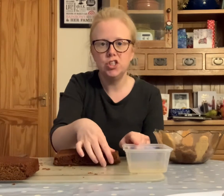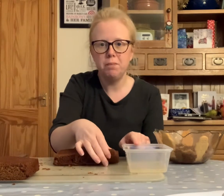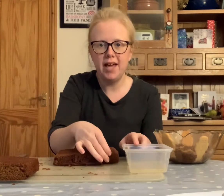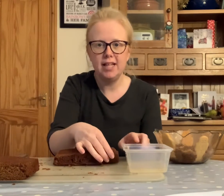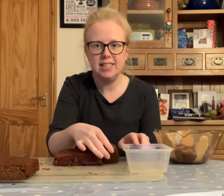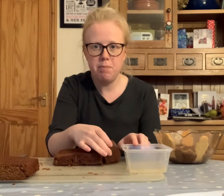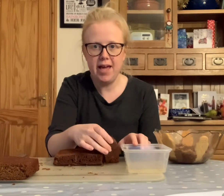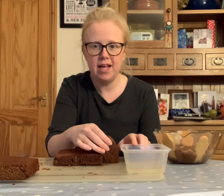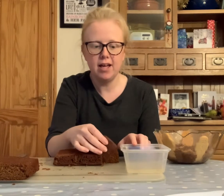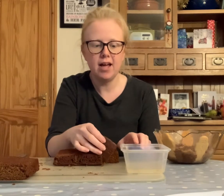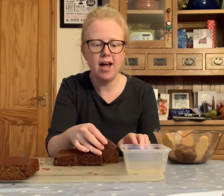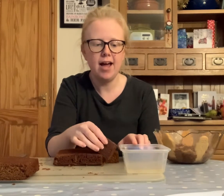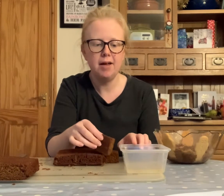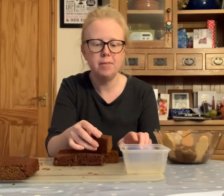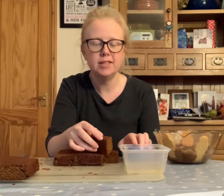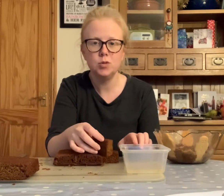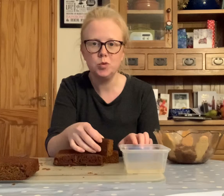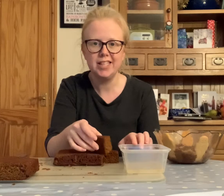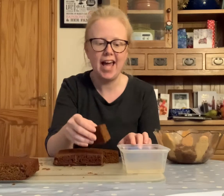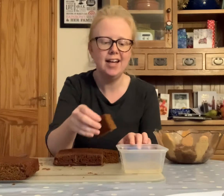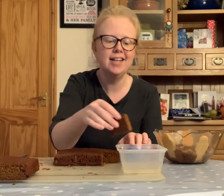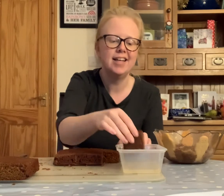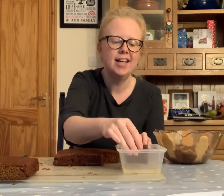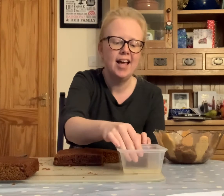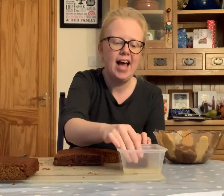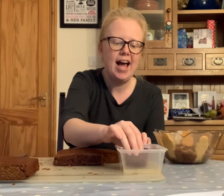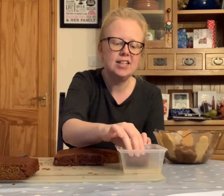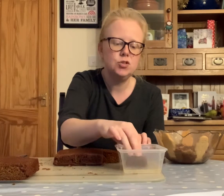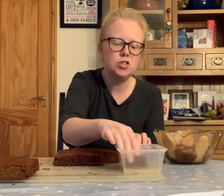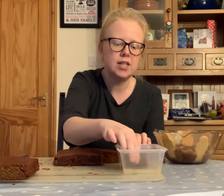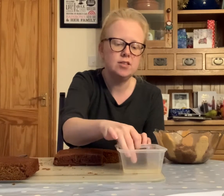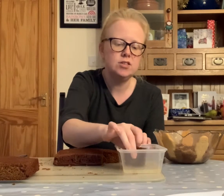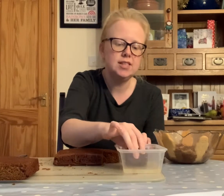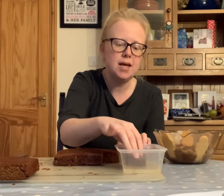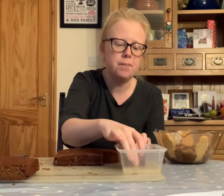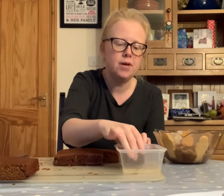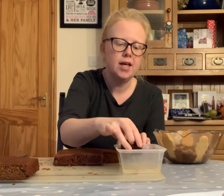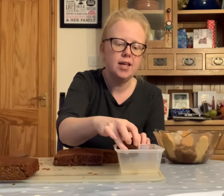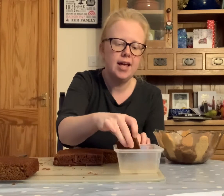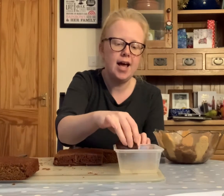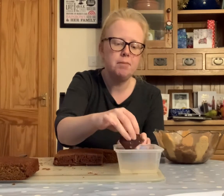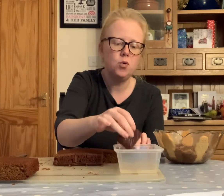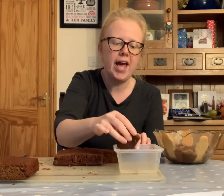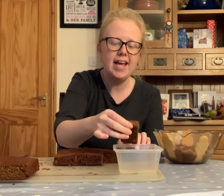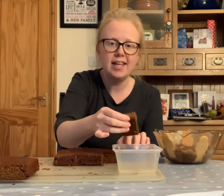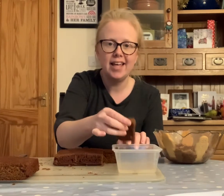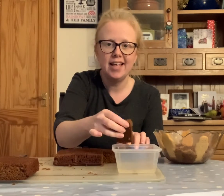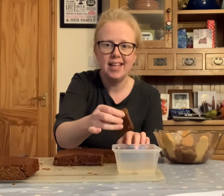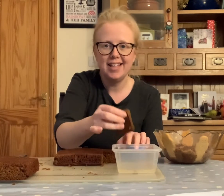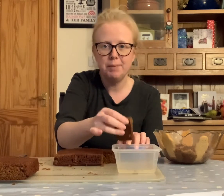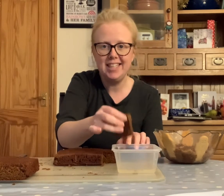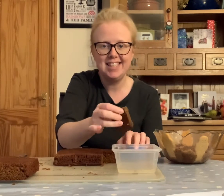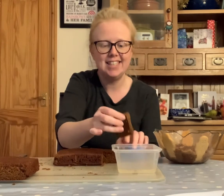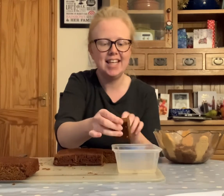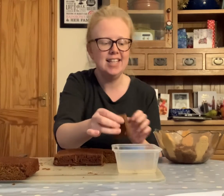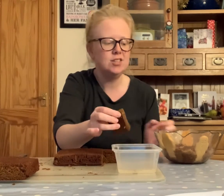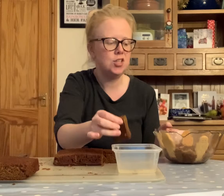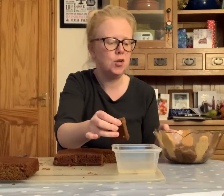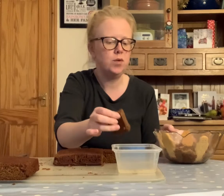beer dipping sauce again, and you're just going to dip your cake pieces into